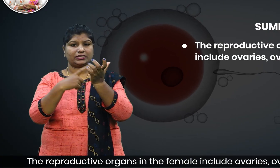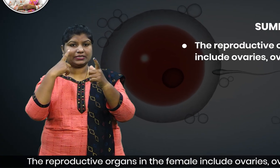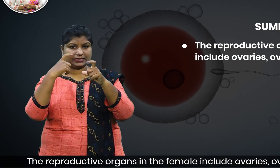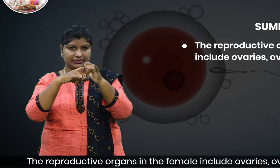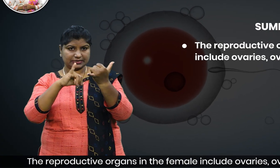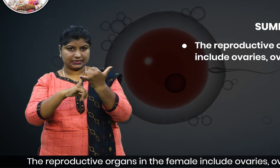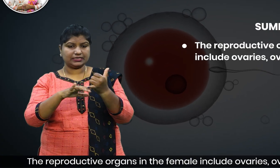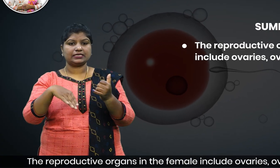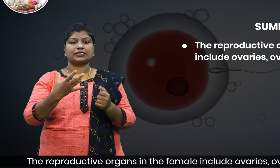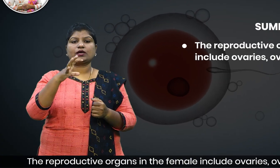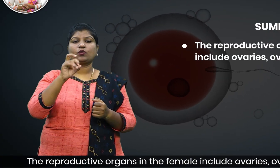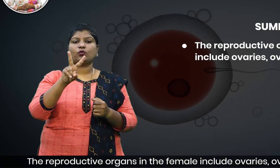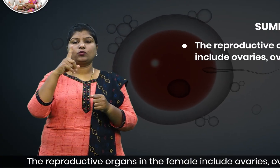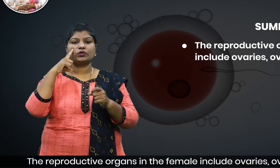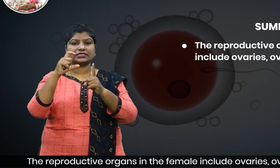oviducts,